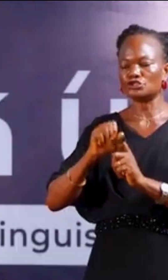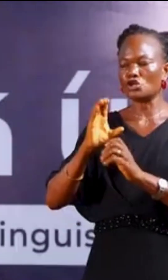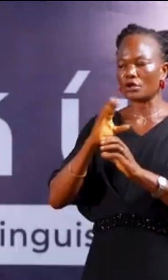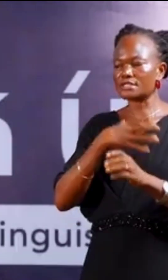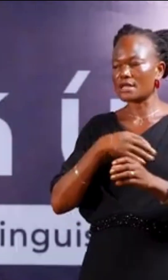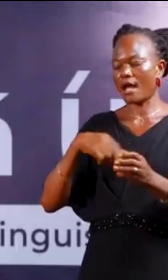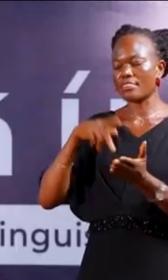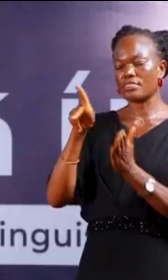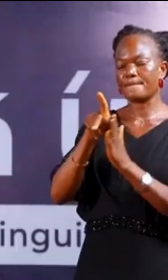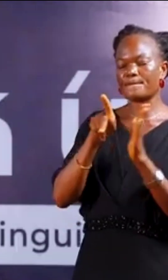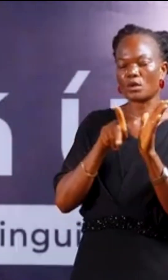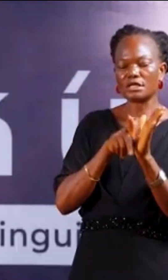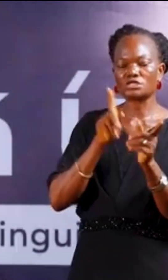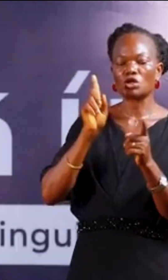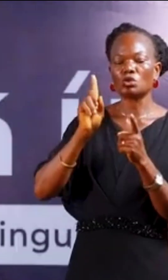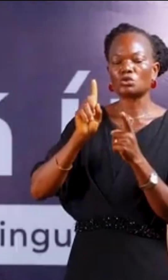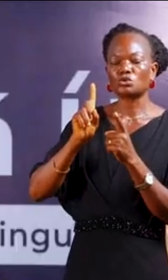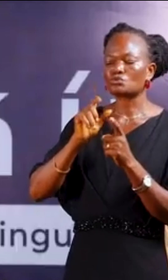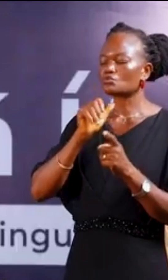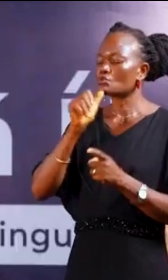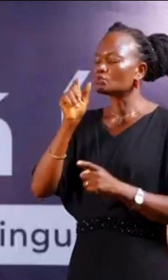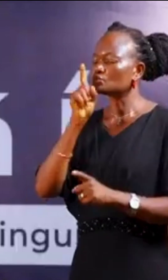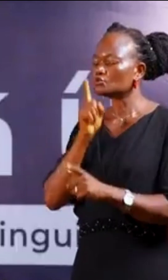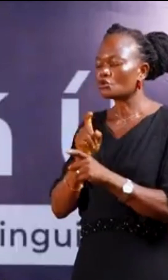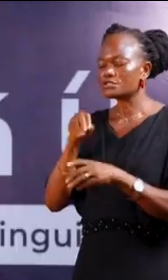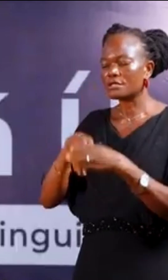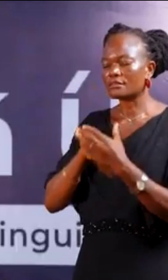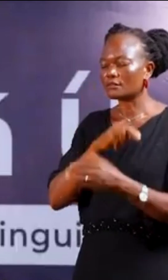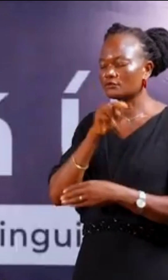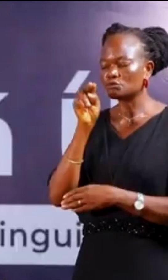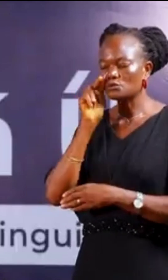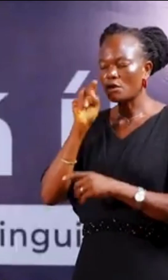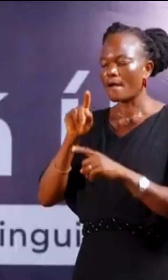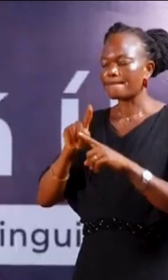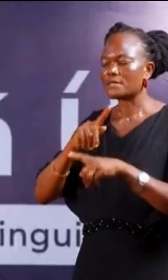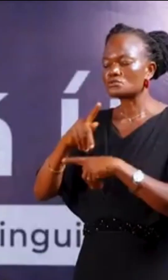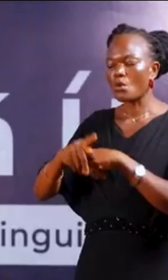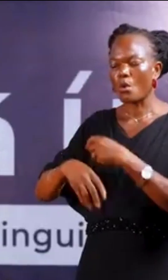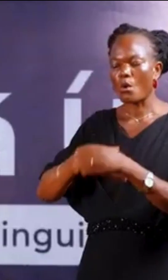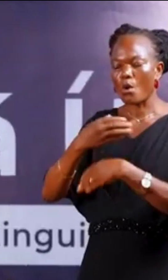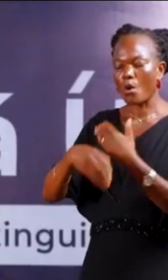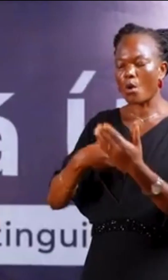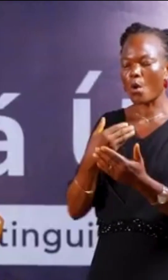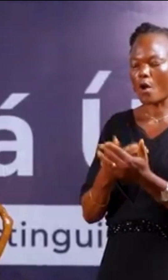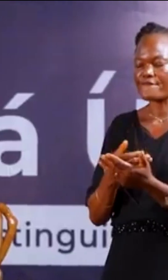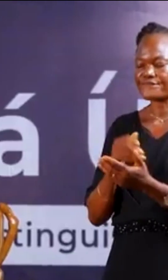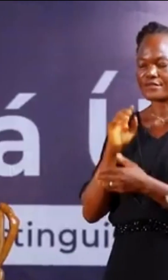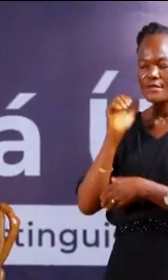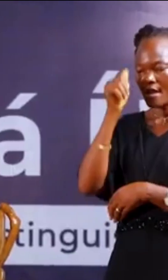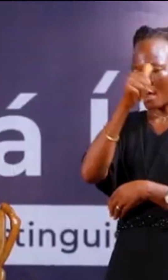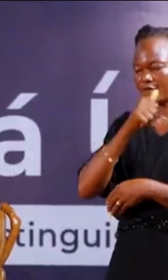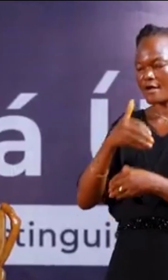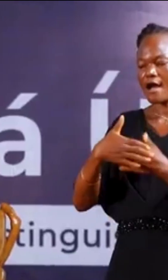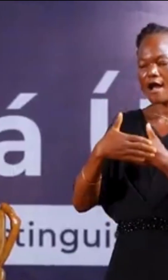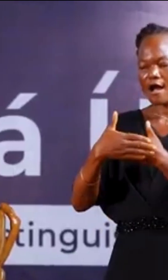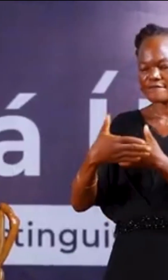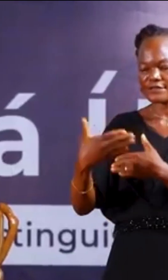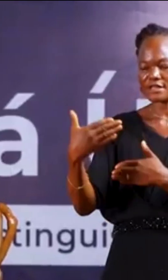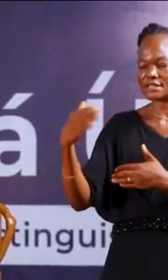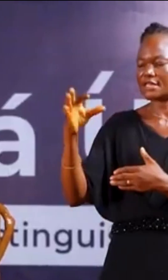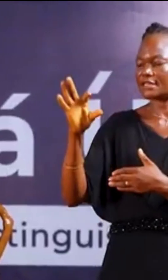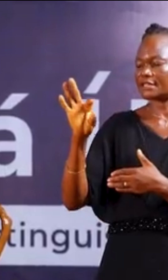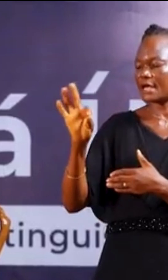British policy throughout, not just in Nigeria, but throughout Africa after the 1929